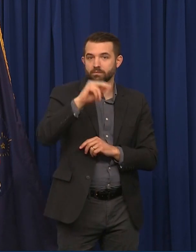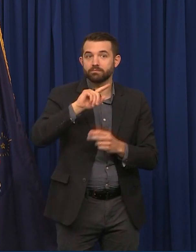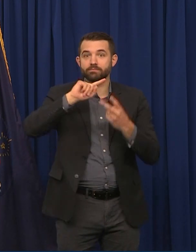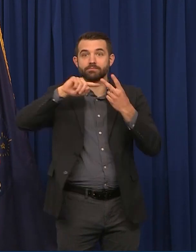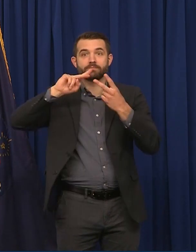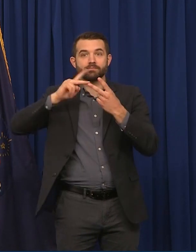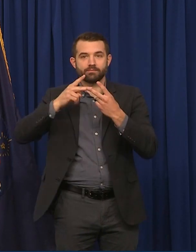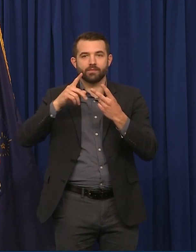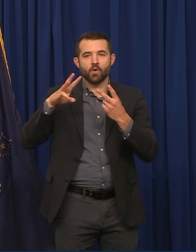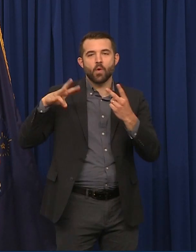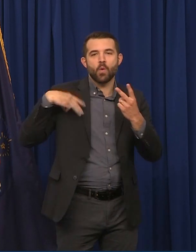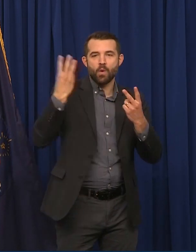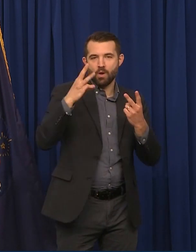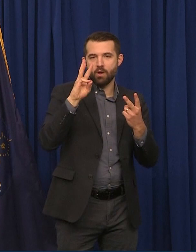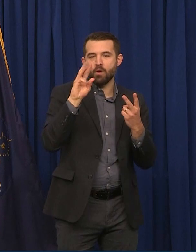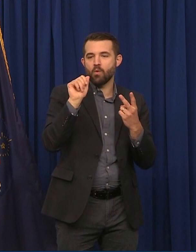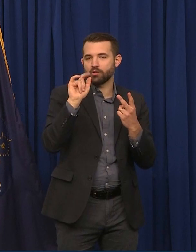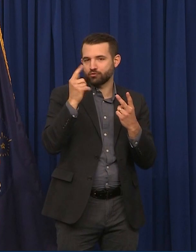Washington County.